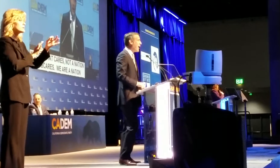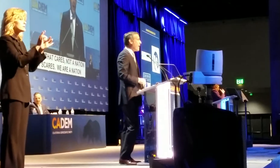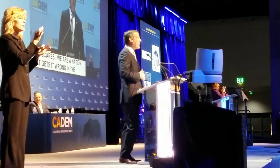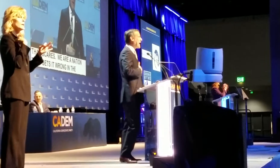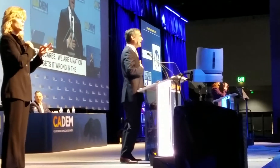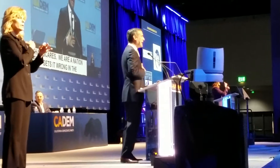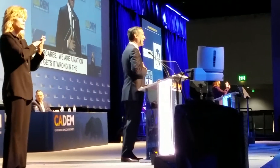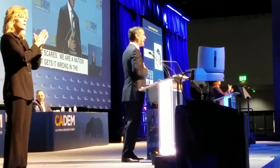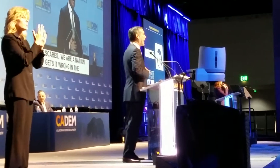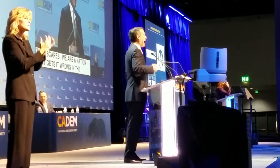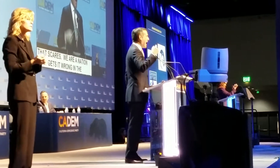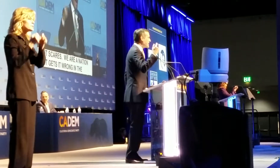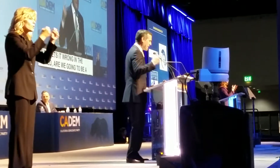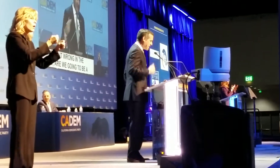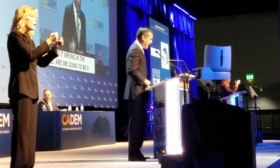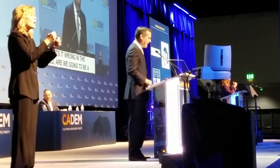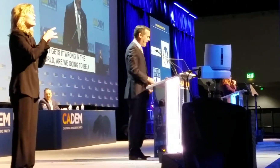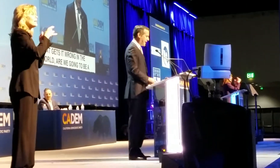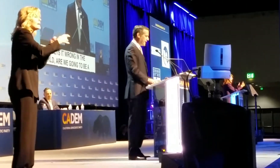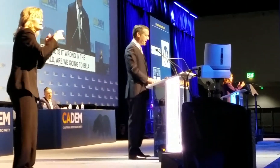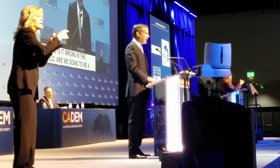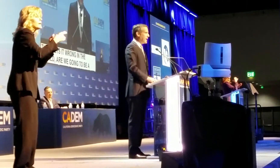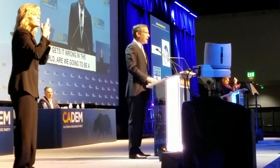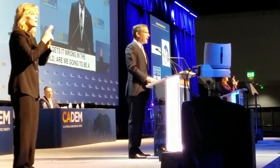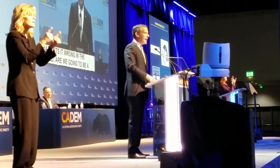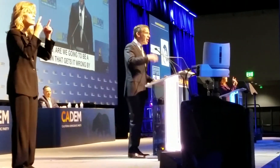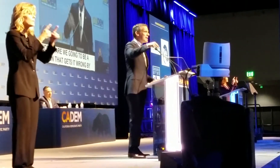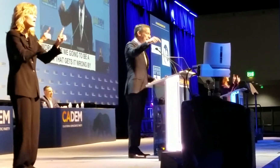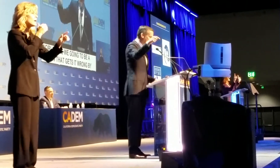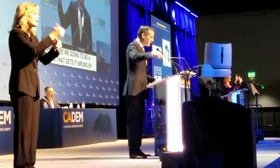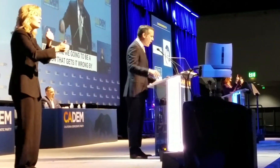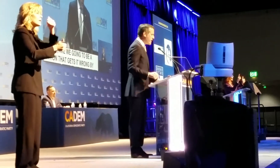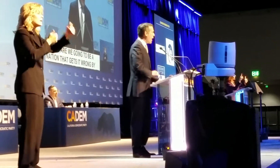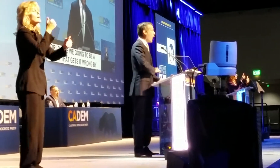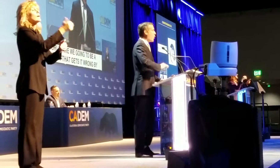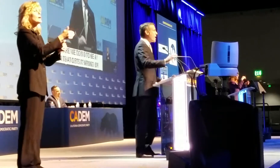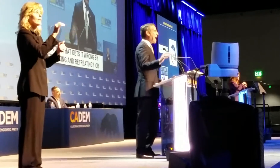strong by leading and succeeding?